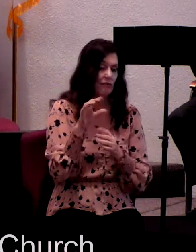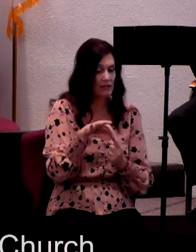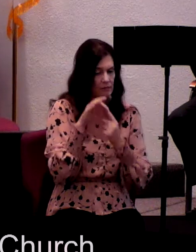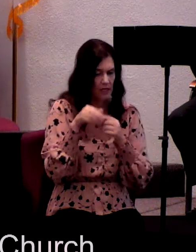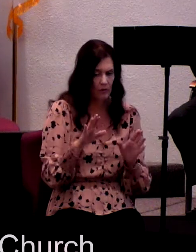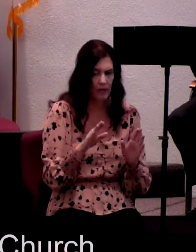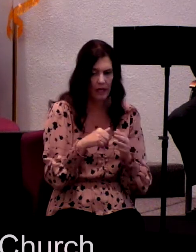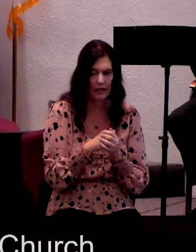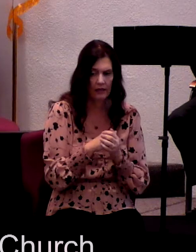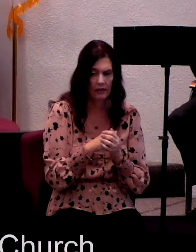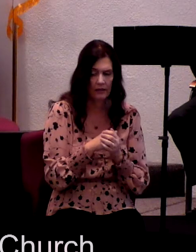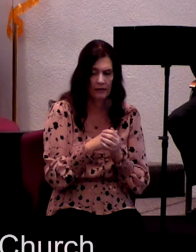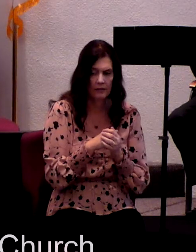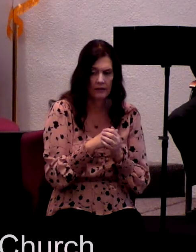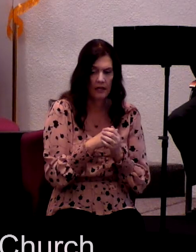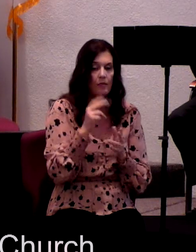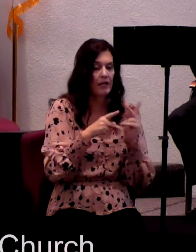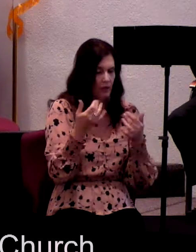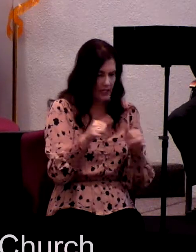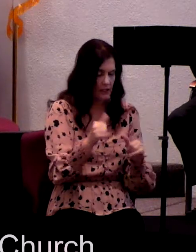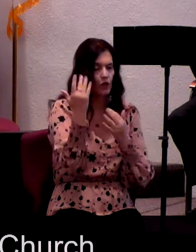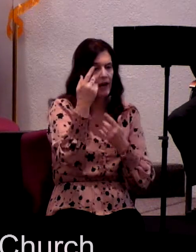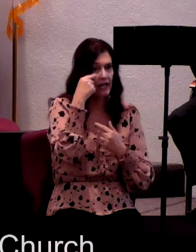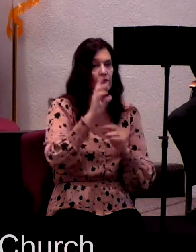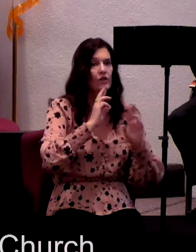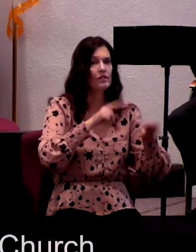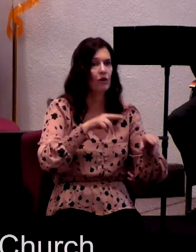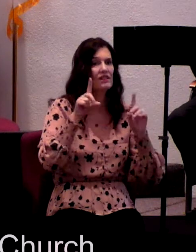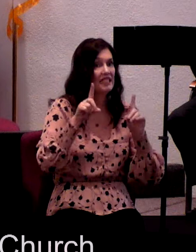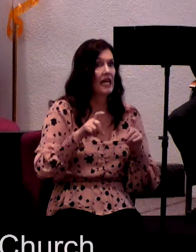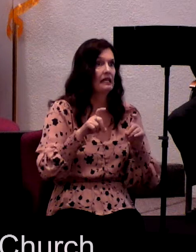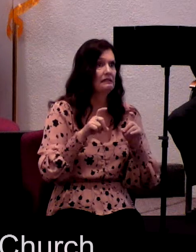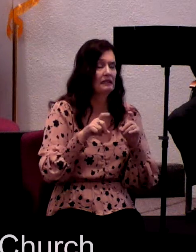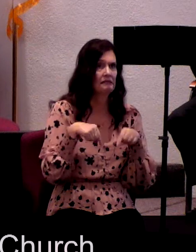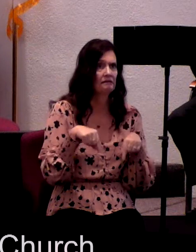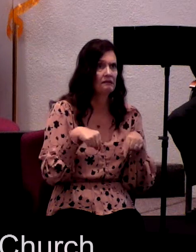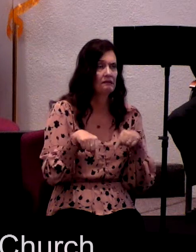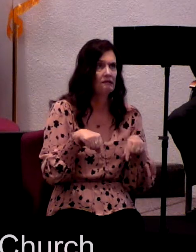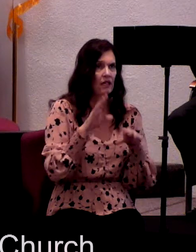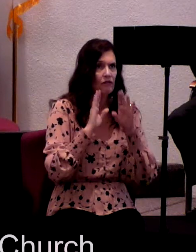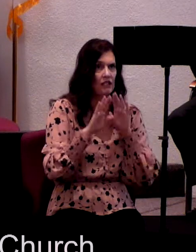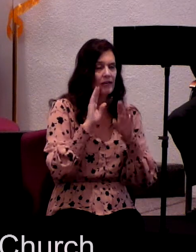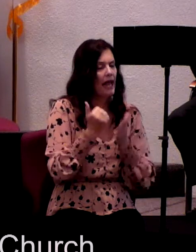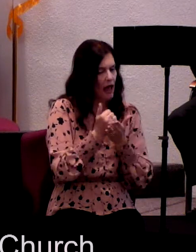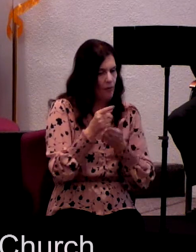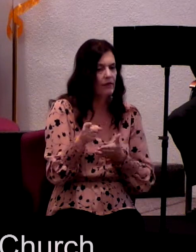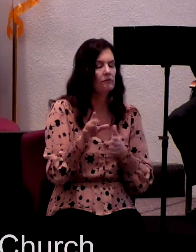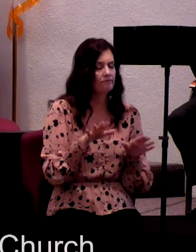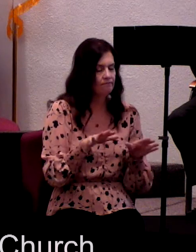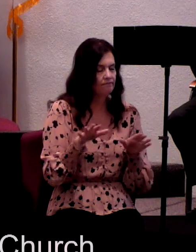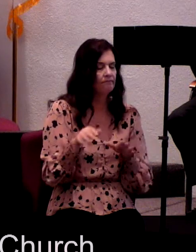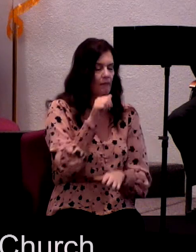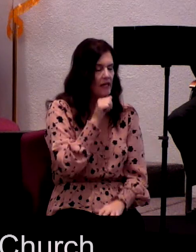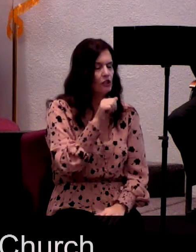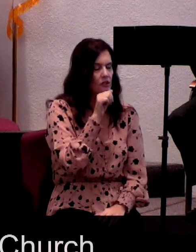with those who are still waiting for the results of the test and they're anxious and frustrated, but help them to just wait